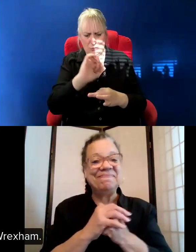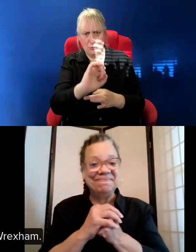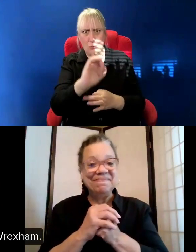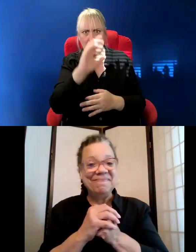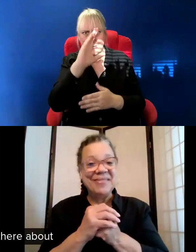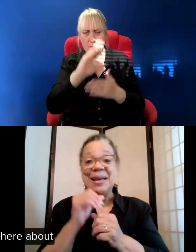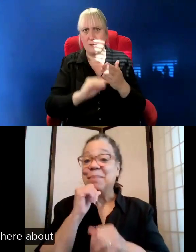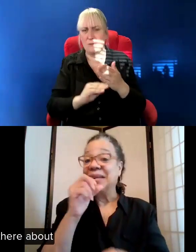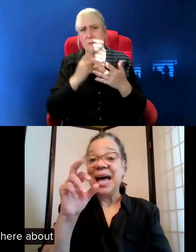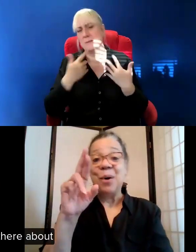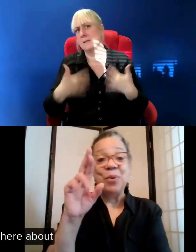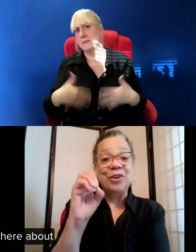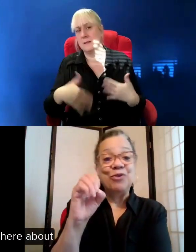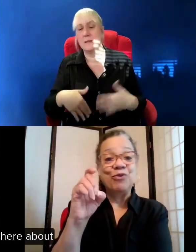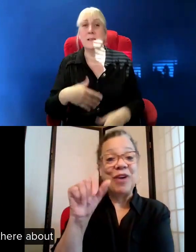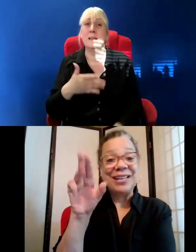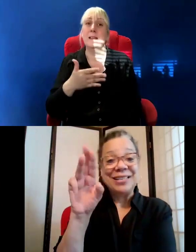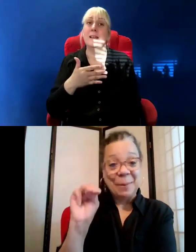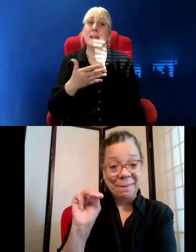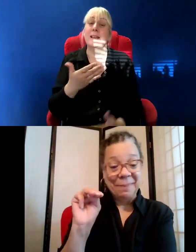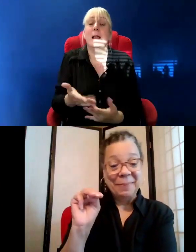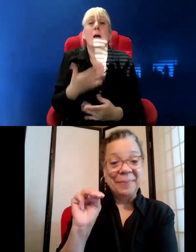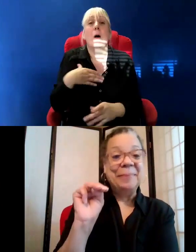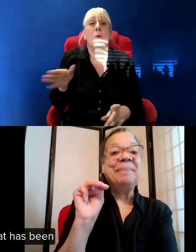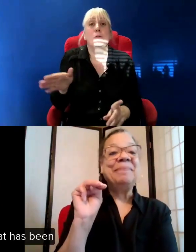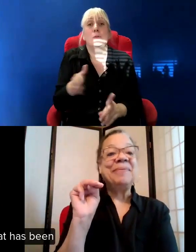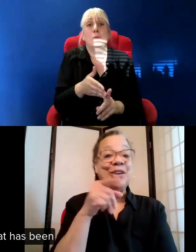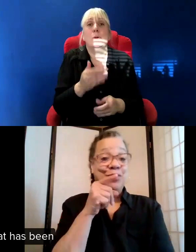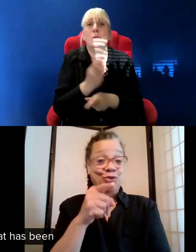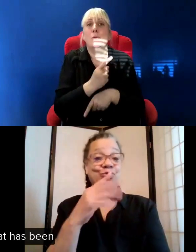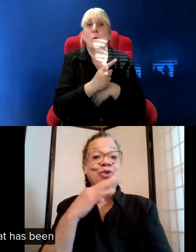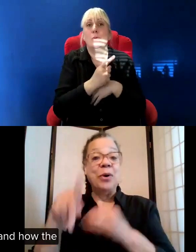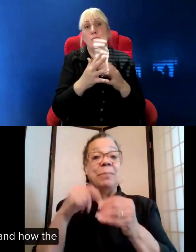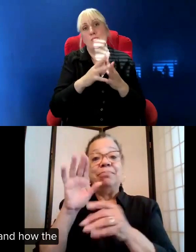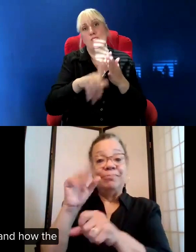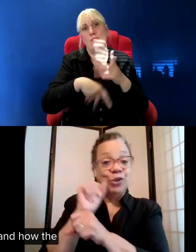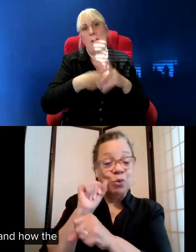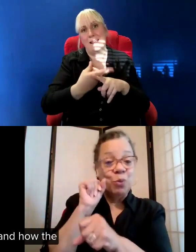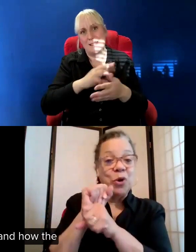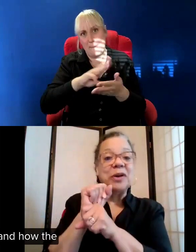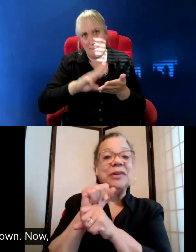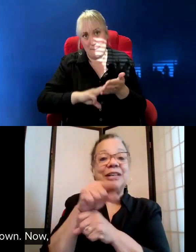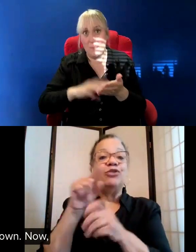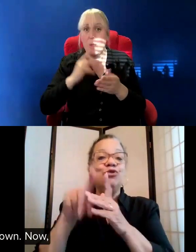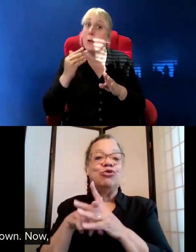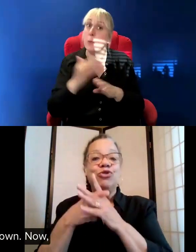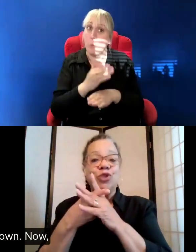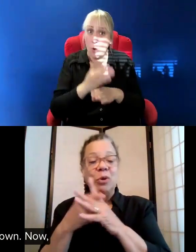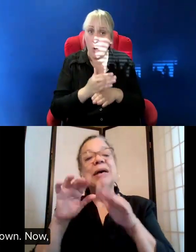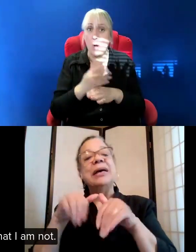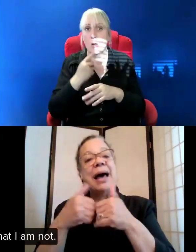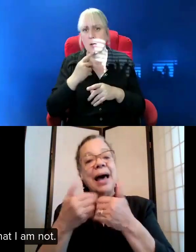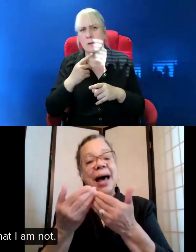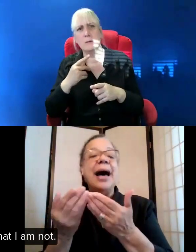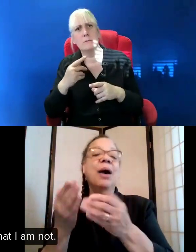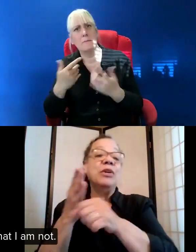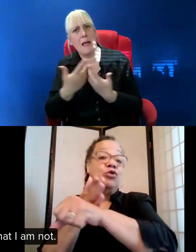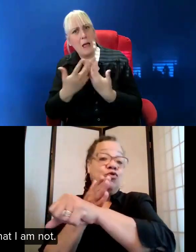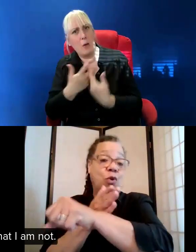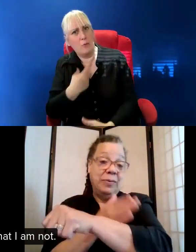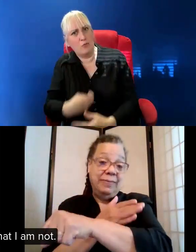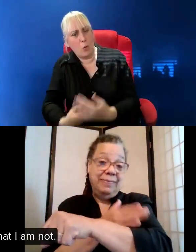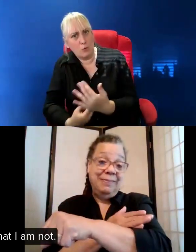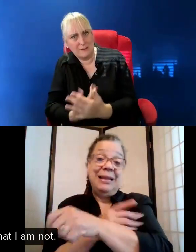to Wrexham. You talked there about, the work that has been undertaken and how the role has grown. Now, I will admit